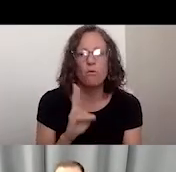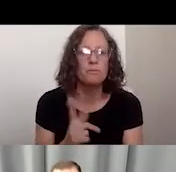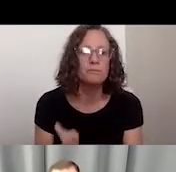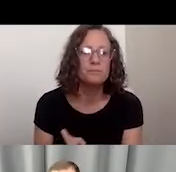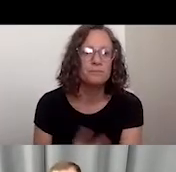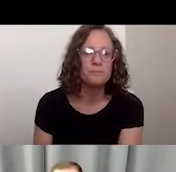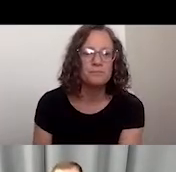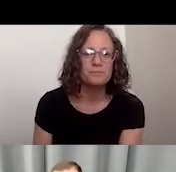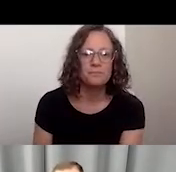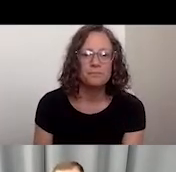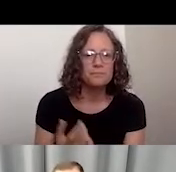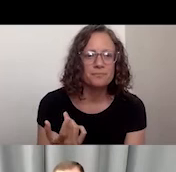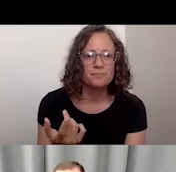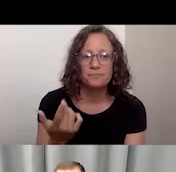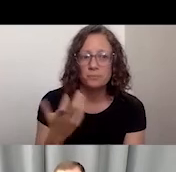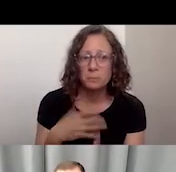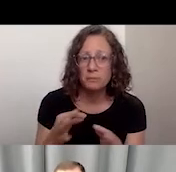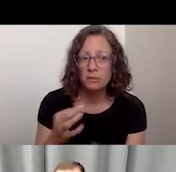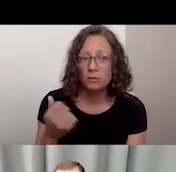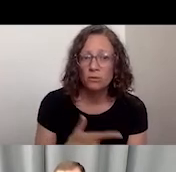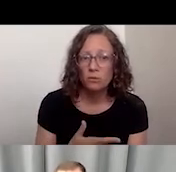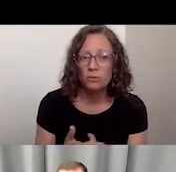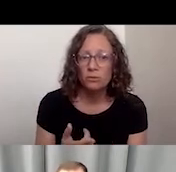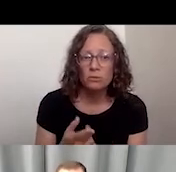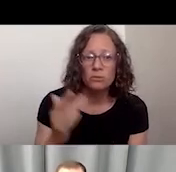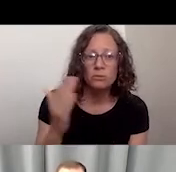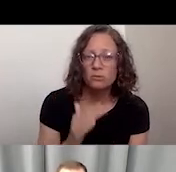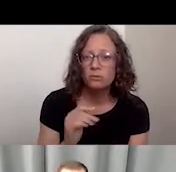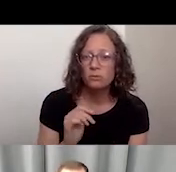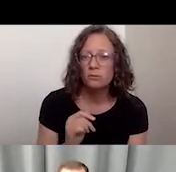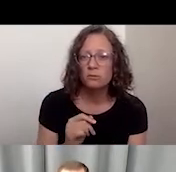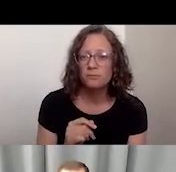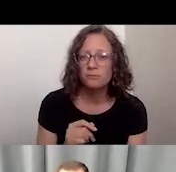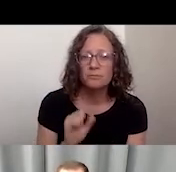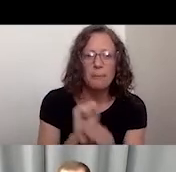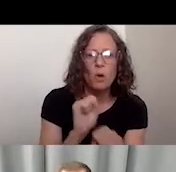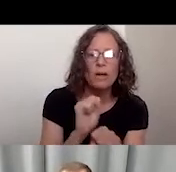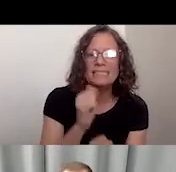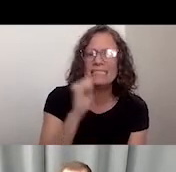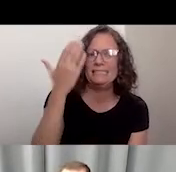me? Some of them are really handy with a pen and a pad of paper, and that's great.